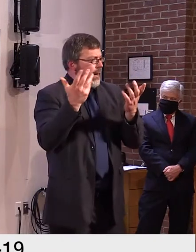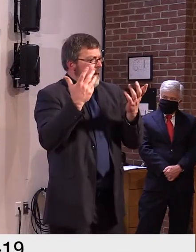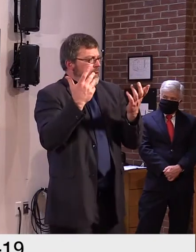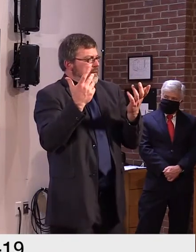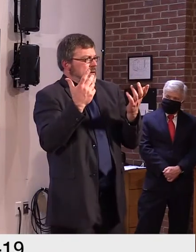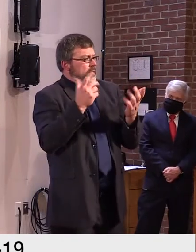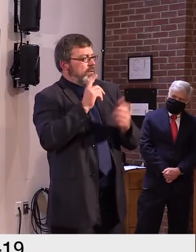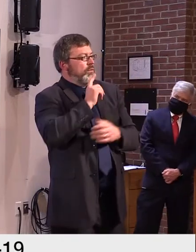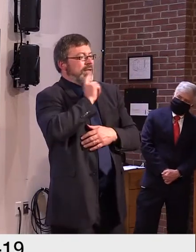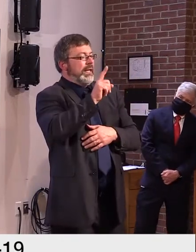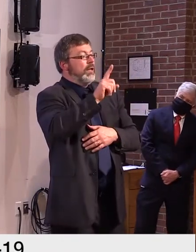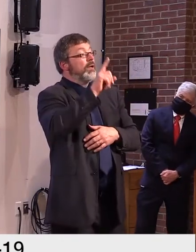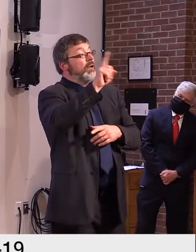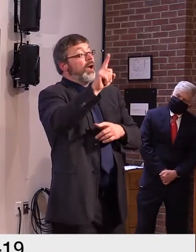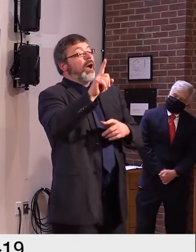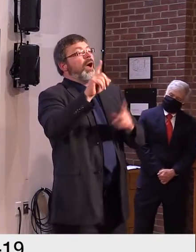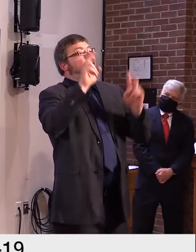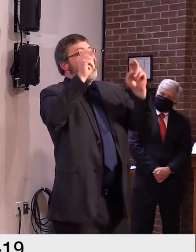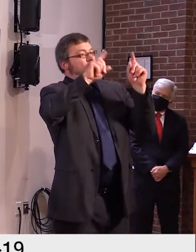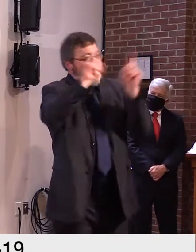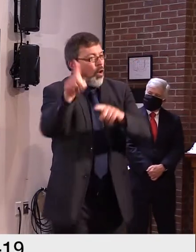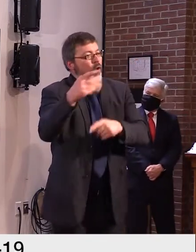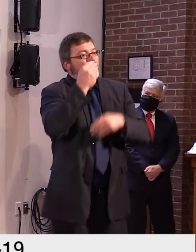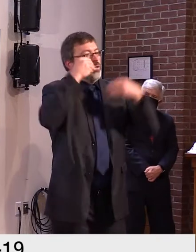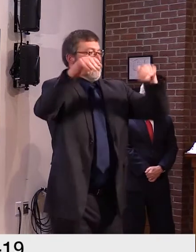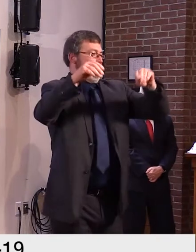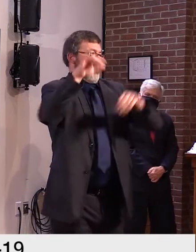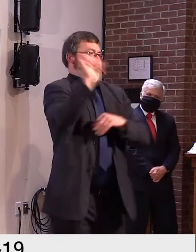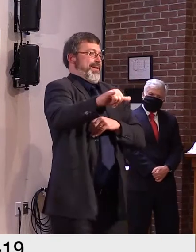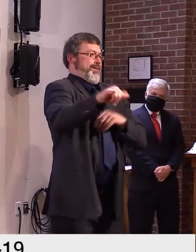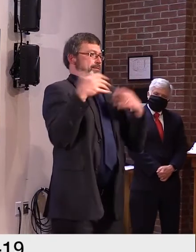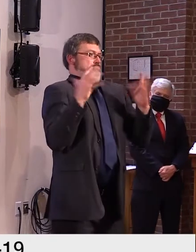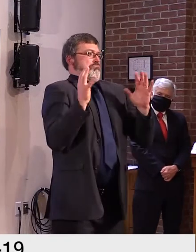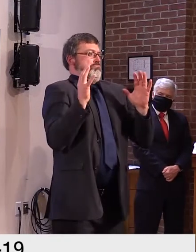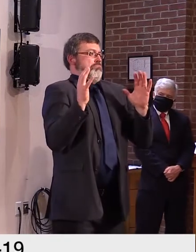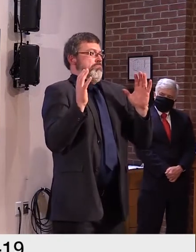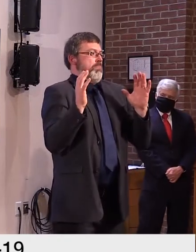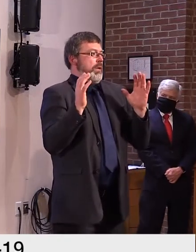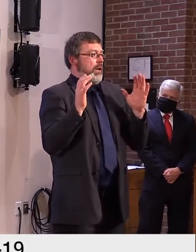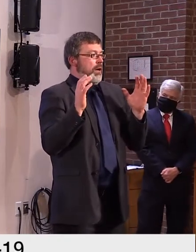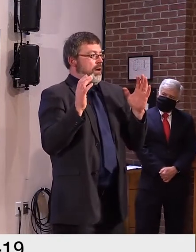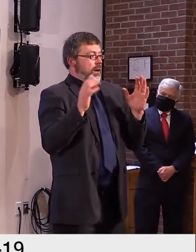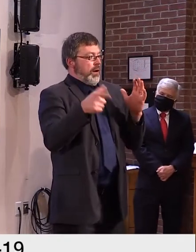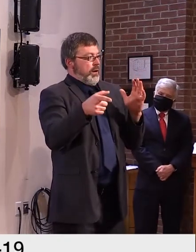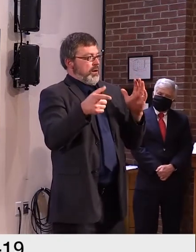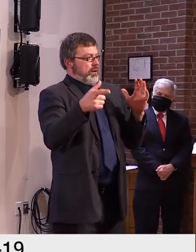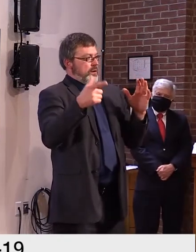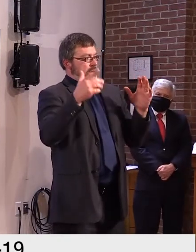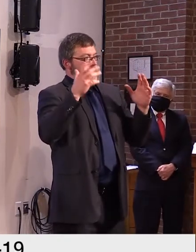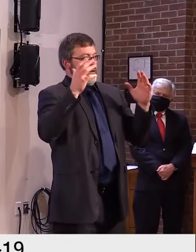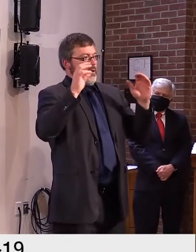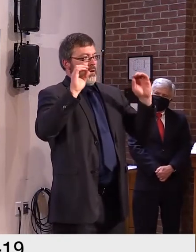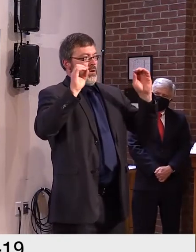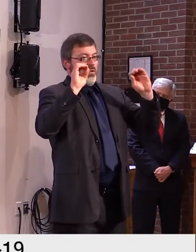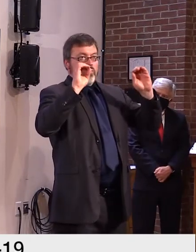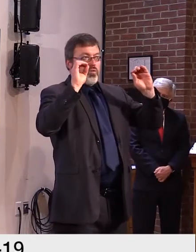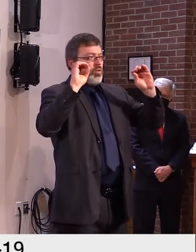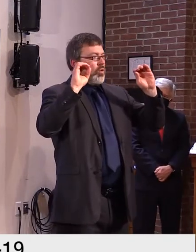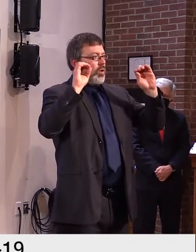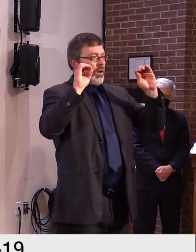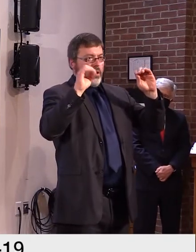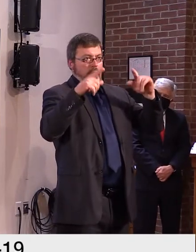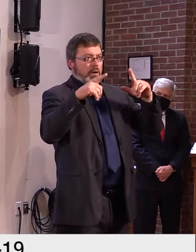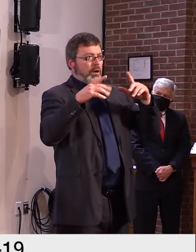cooking, did not warrant any major alert for the community or concern on our